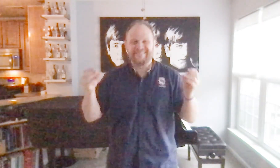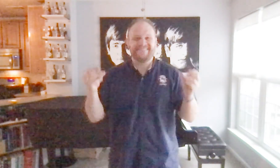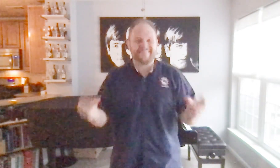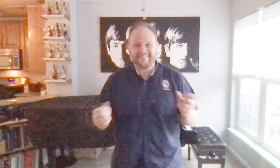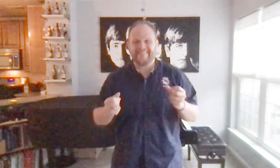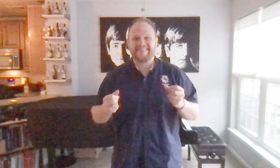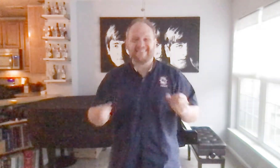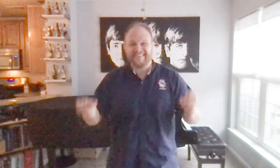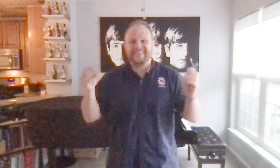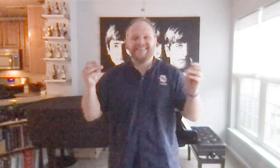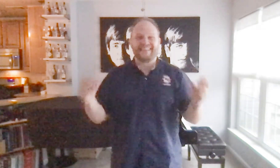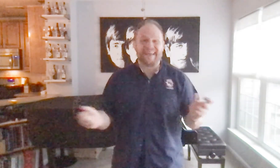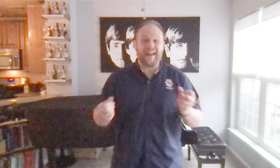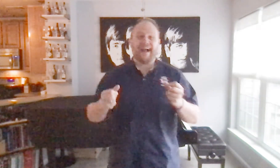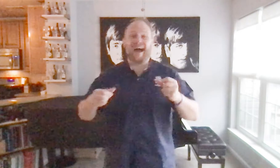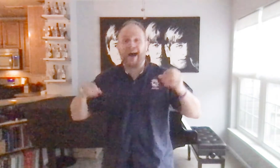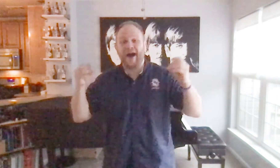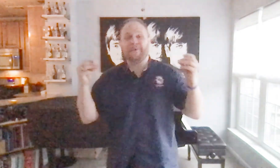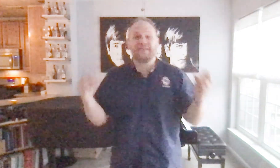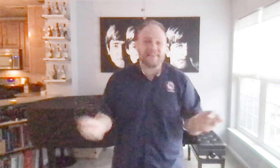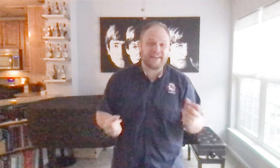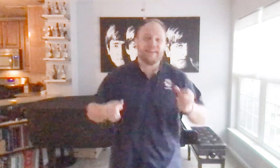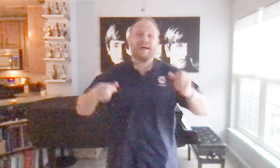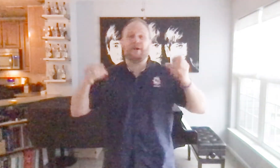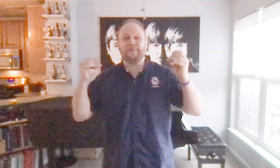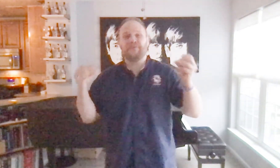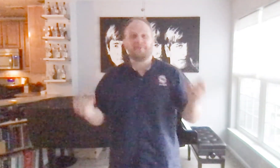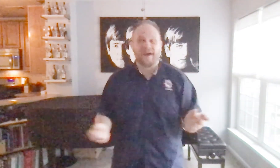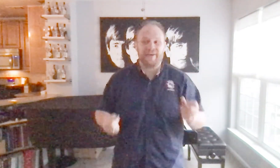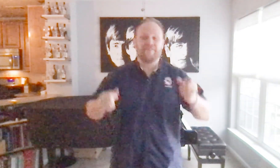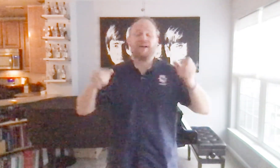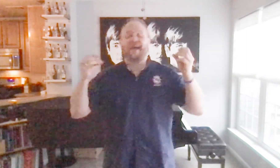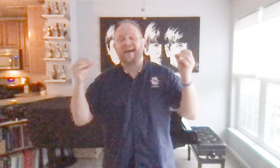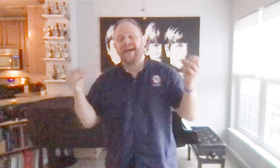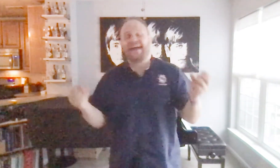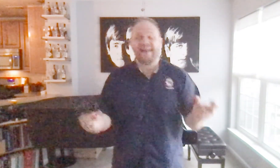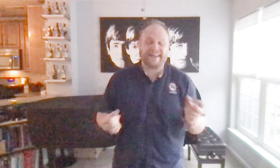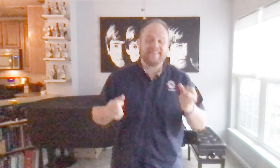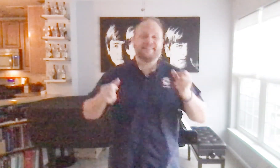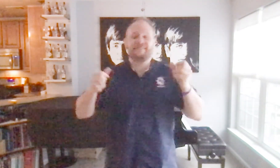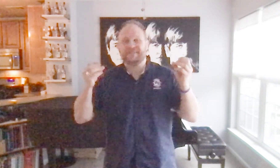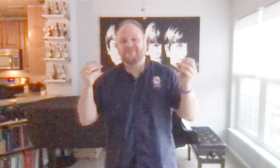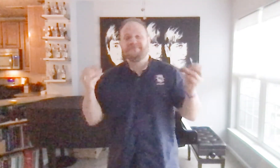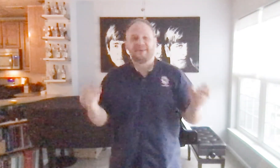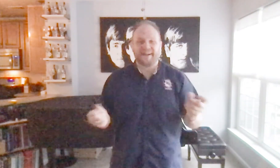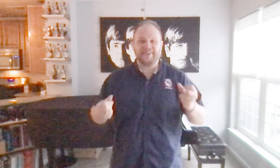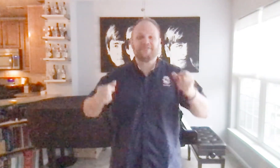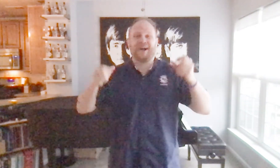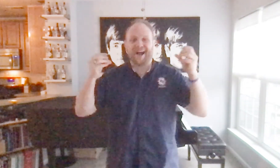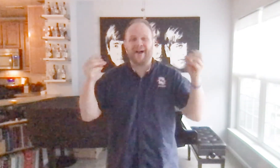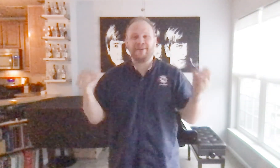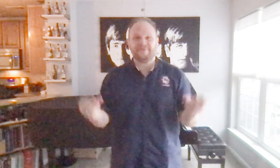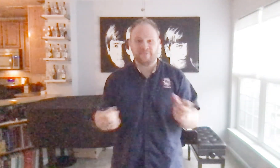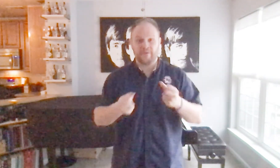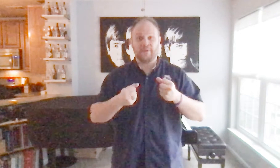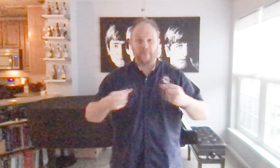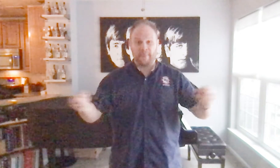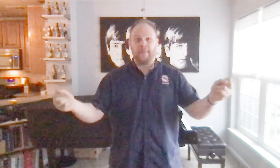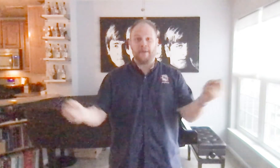friends. I get high with a little help from my friends. I'm gonna try with a little help from